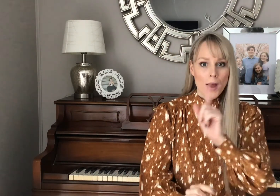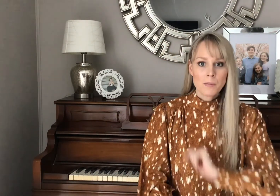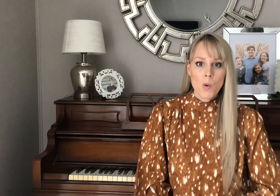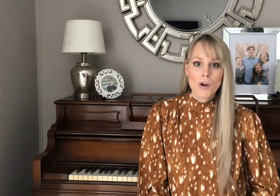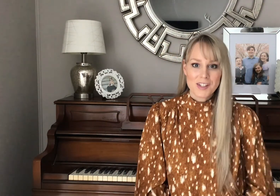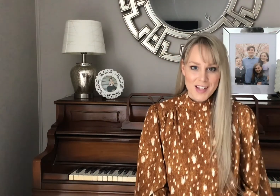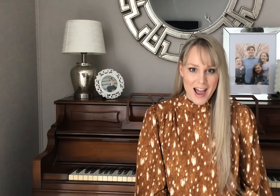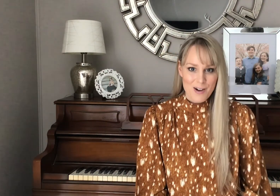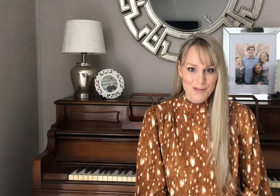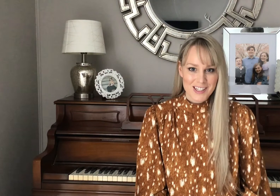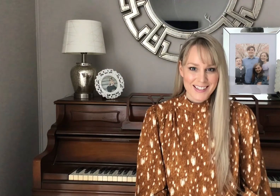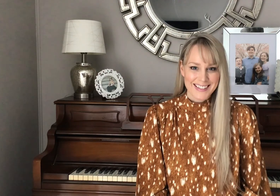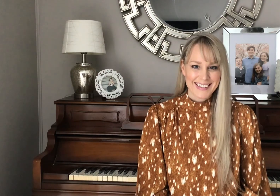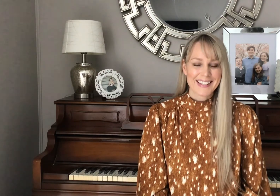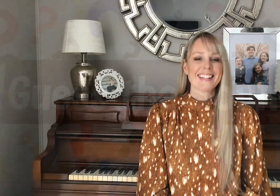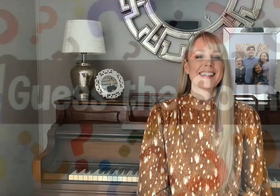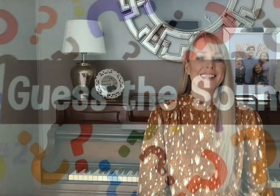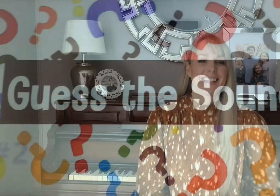more sound.